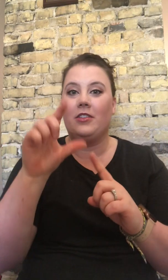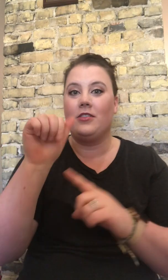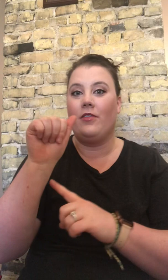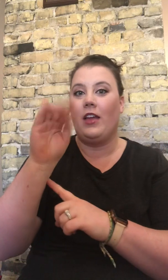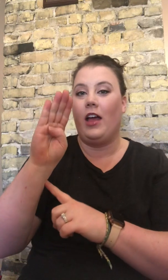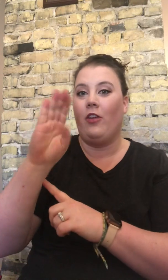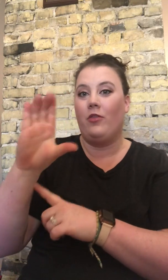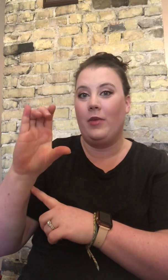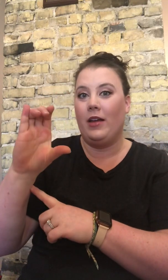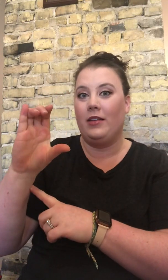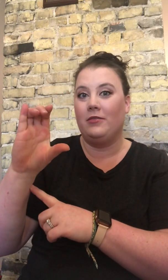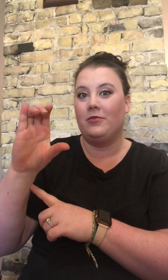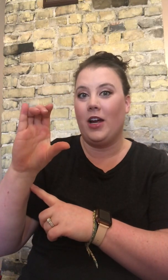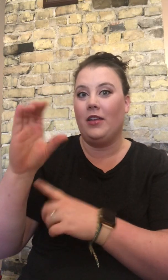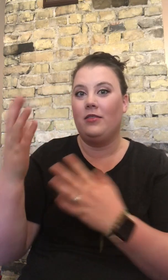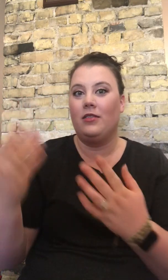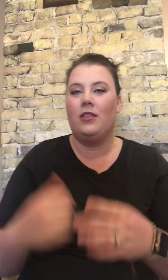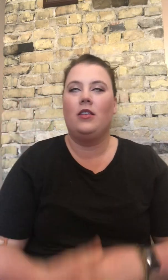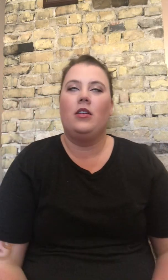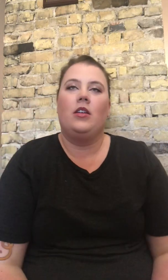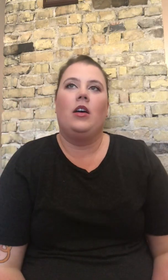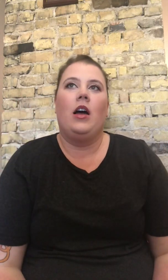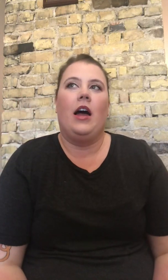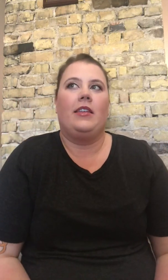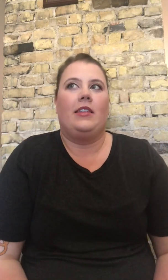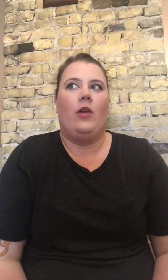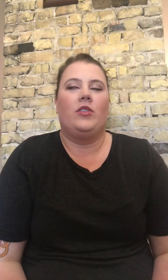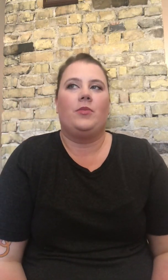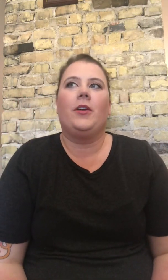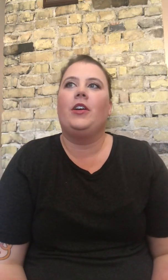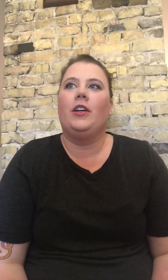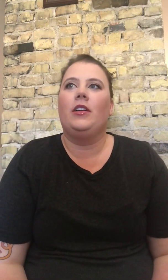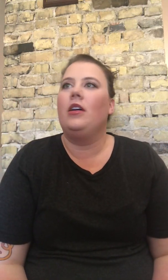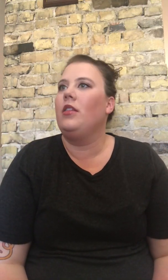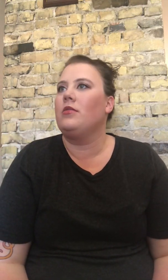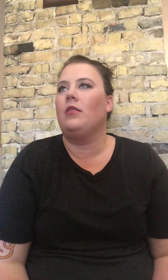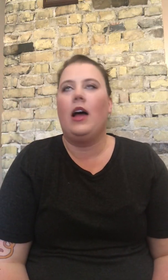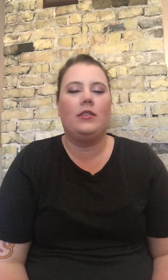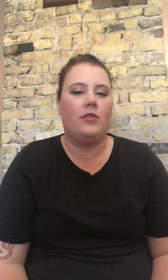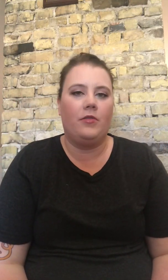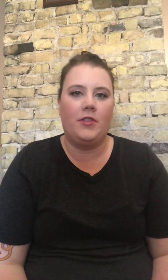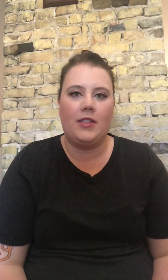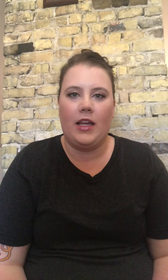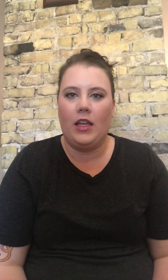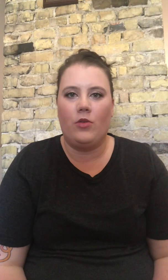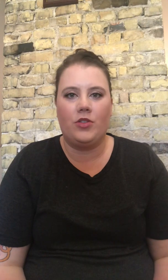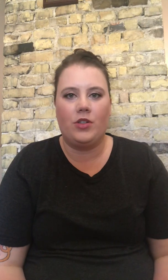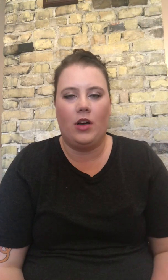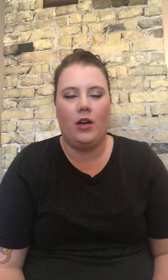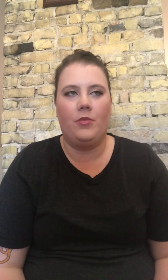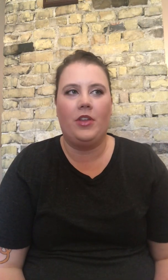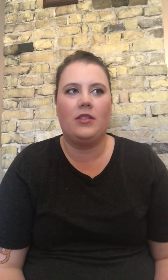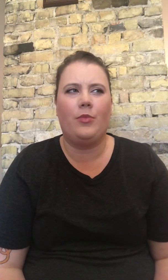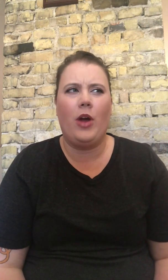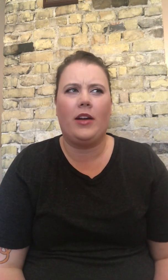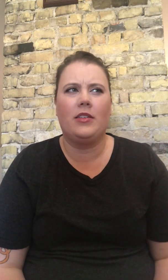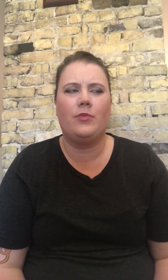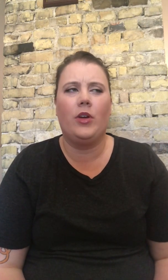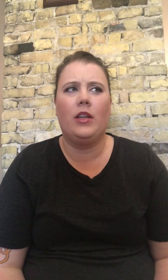of the alphabet, right? I think that one's pretty good. There's lots of sign language things to practice, but instead